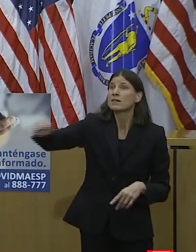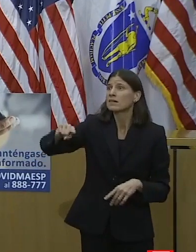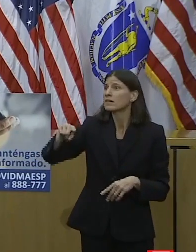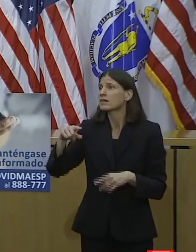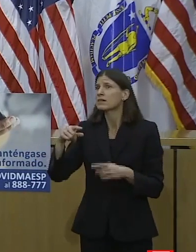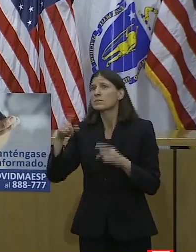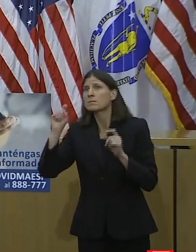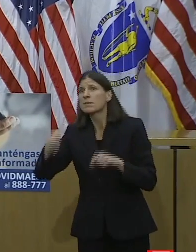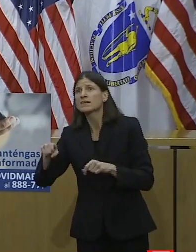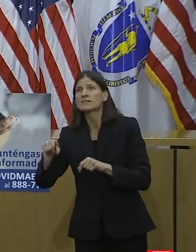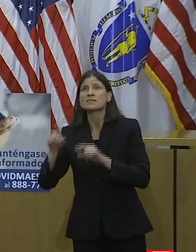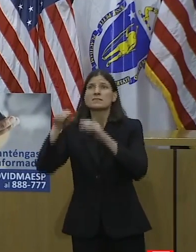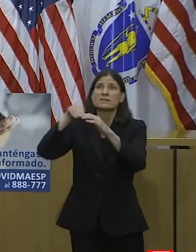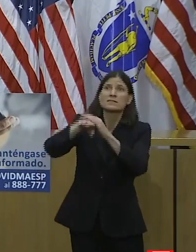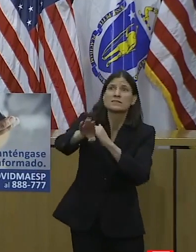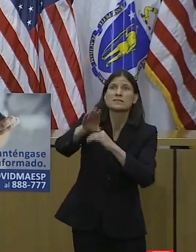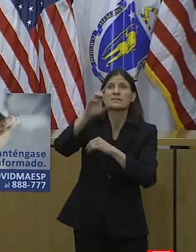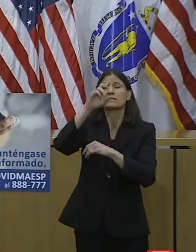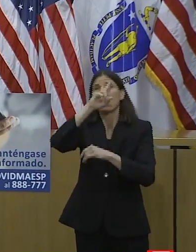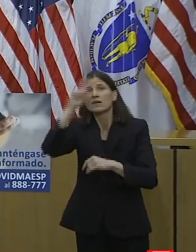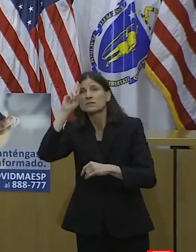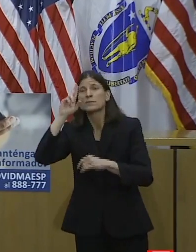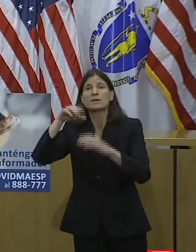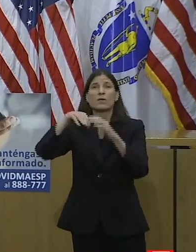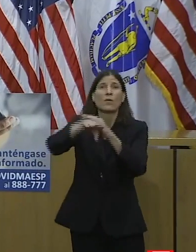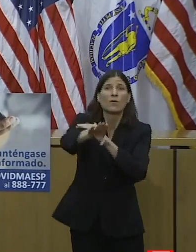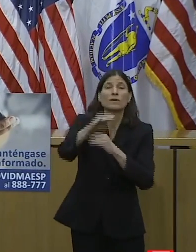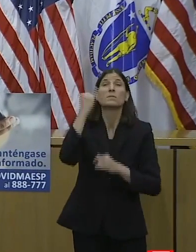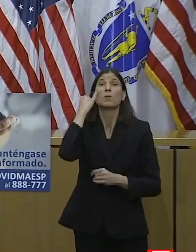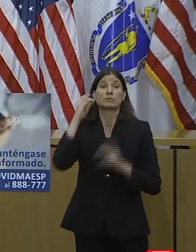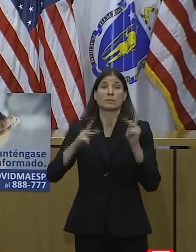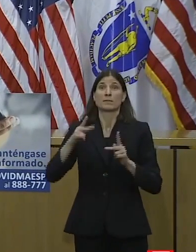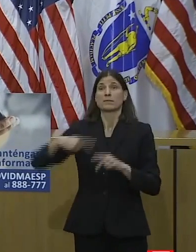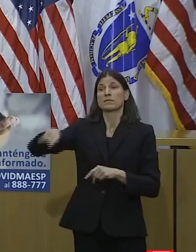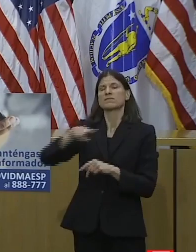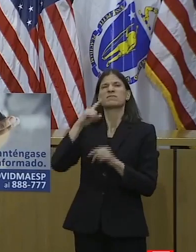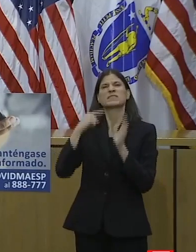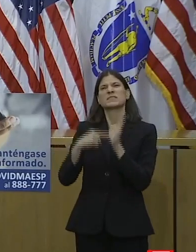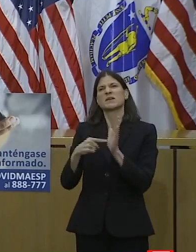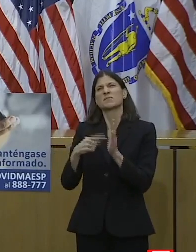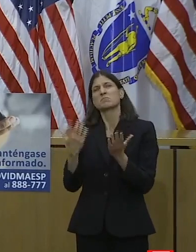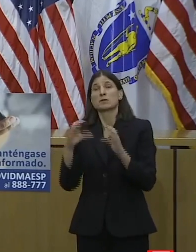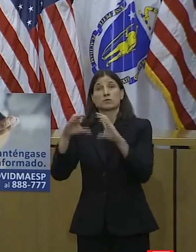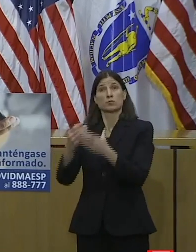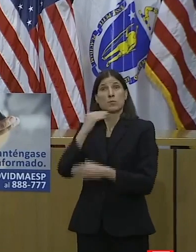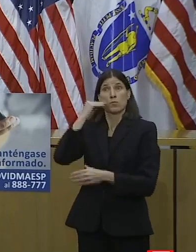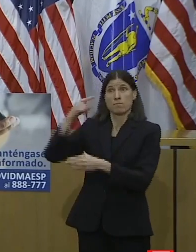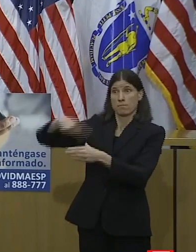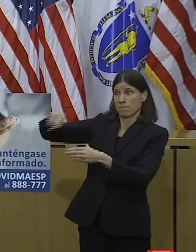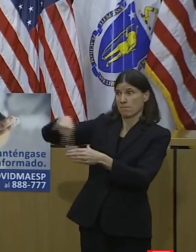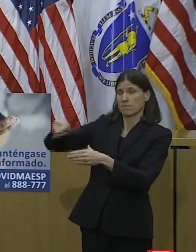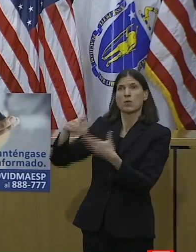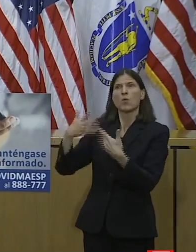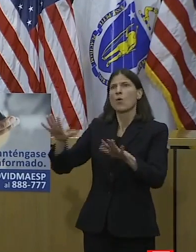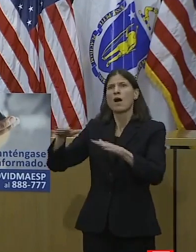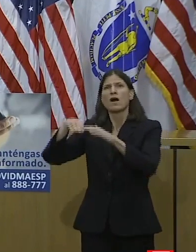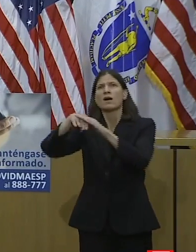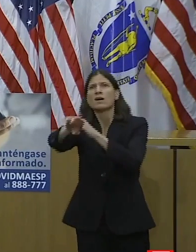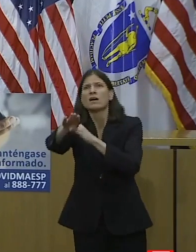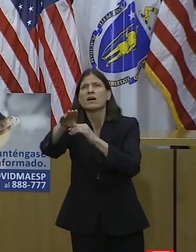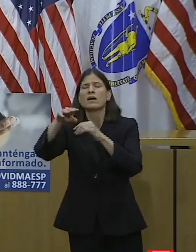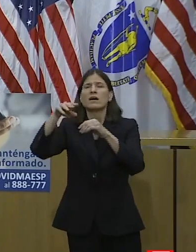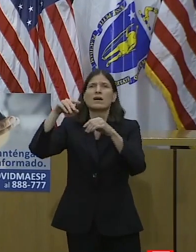facility. This proactive on-site testing also heightens our visibility into how the virus is impacting